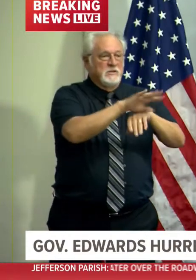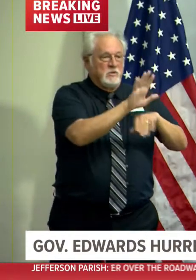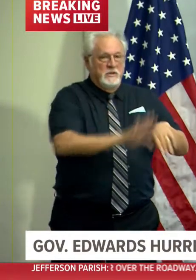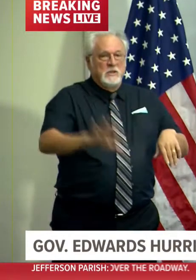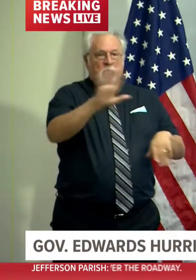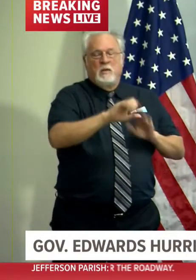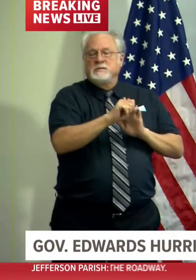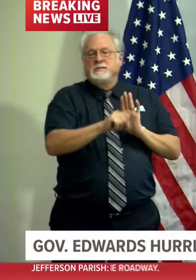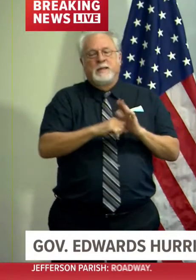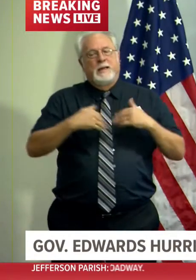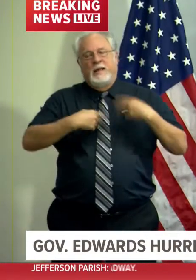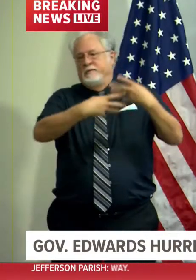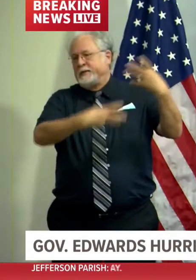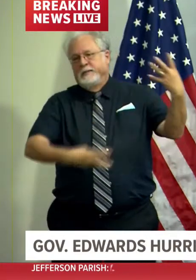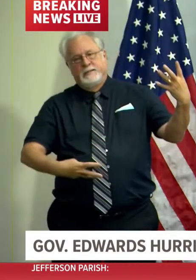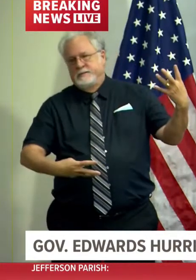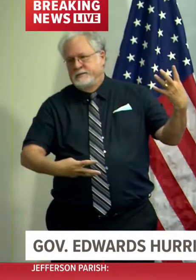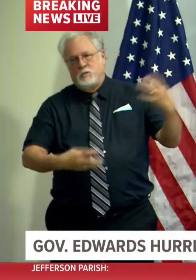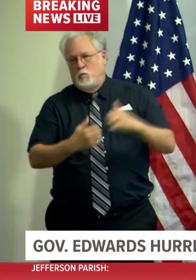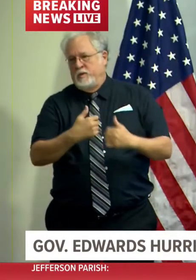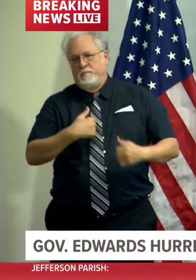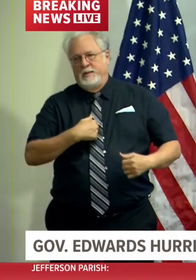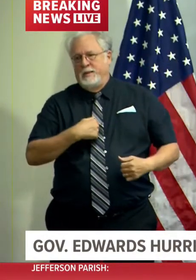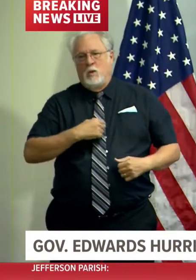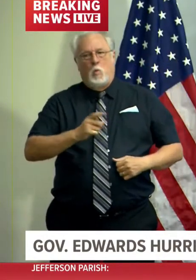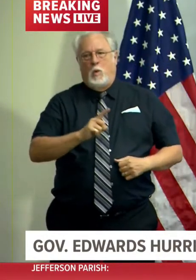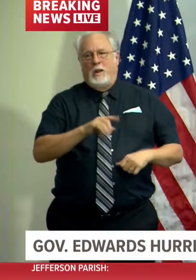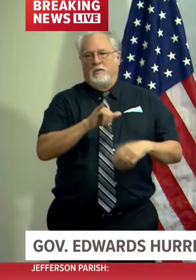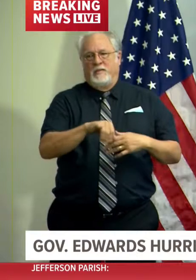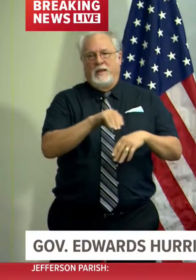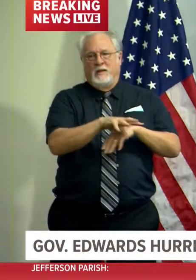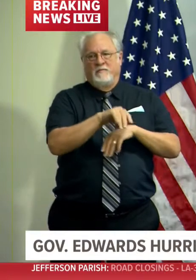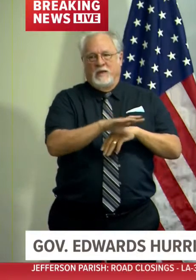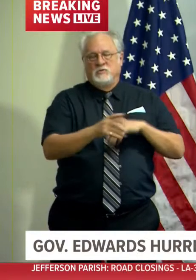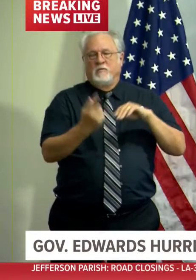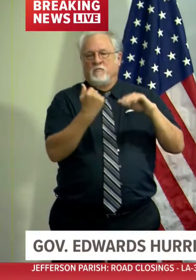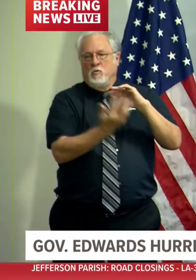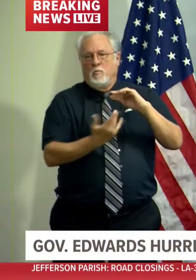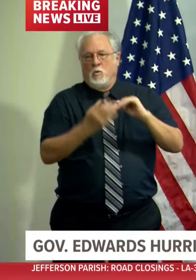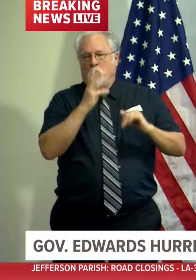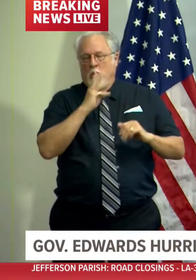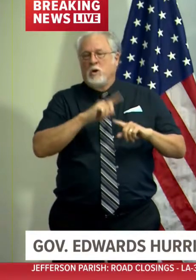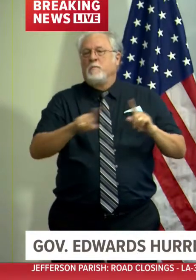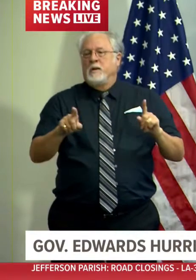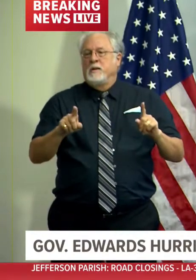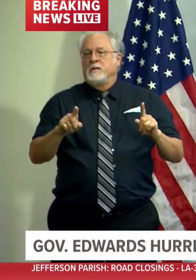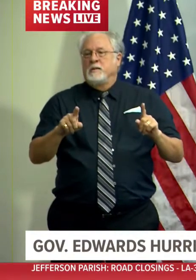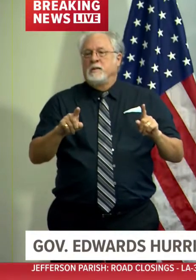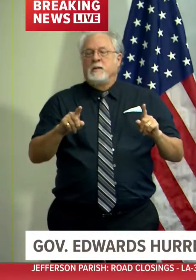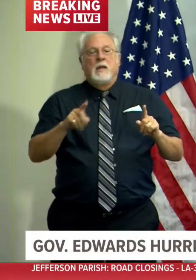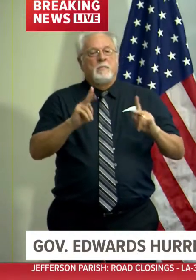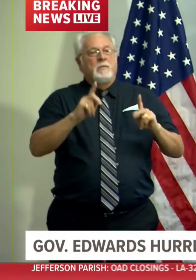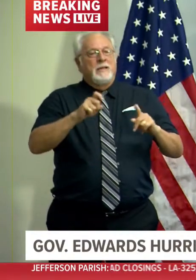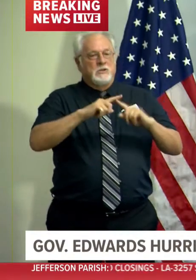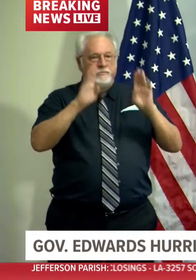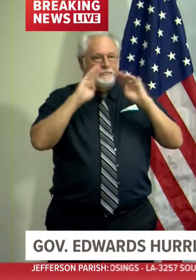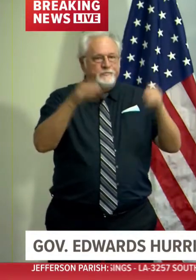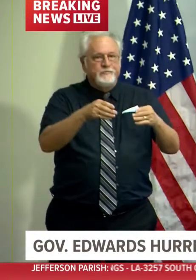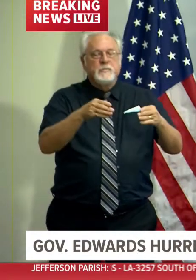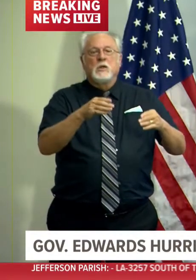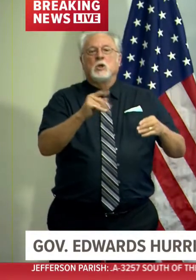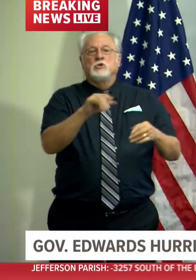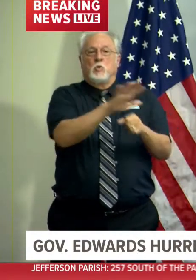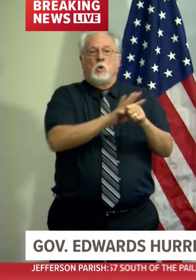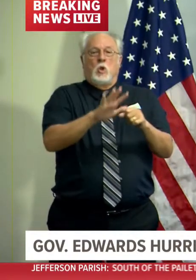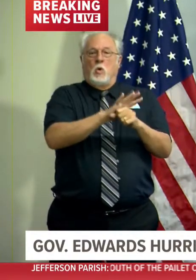I don't have an extensive list here with me as to where those advisories are, but that's another reason why individuals need to pay close attention